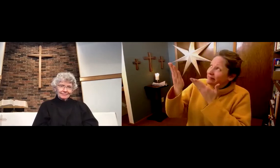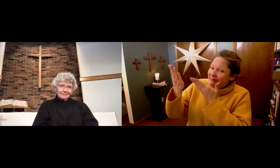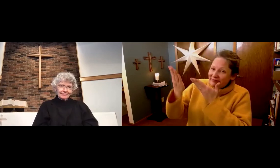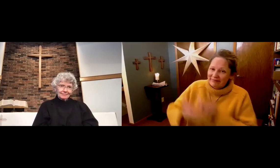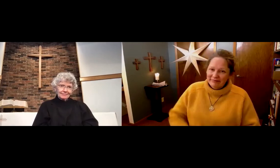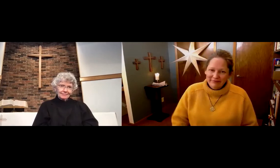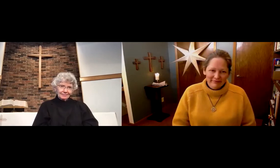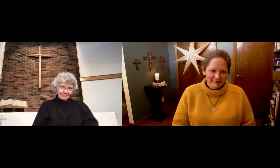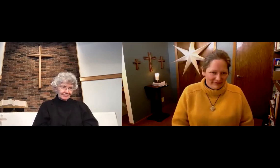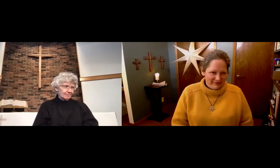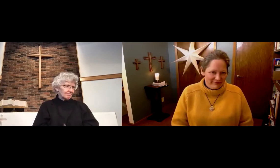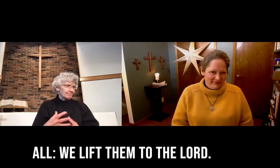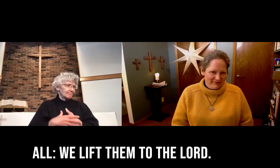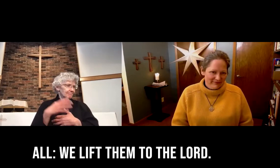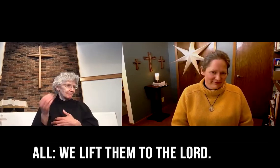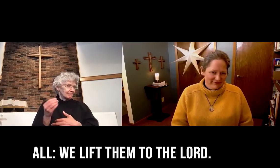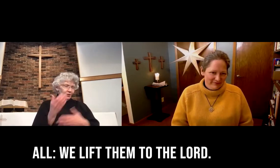Lift up your hearts.